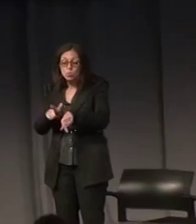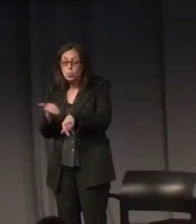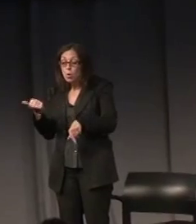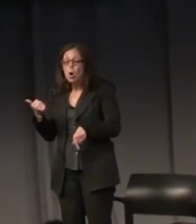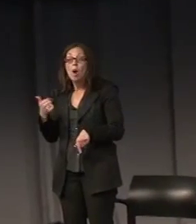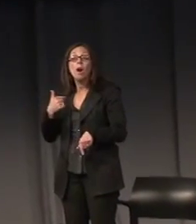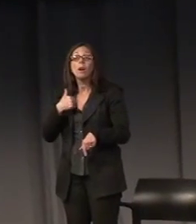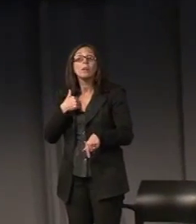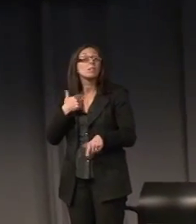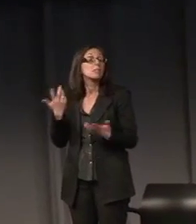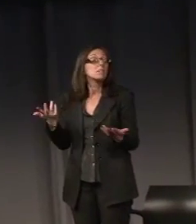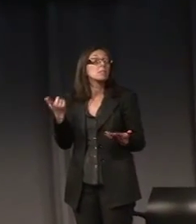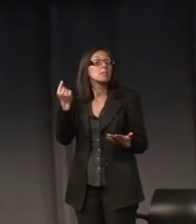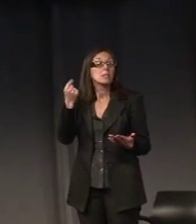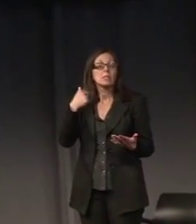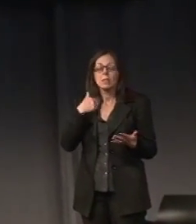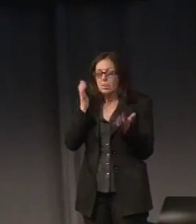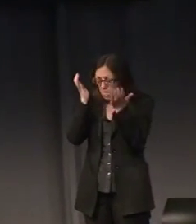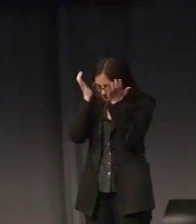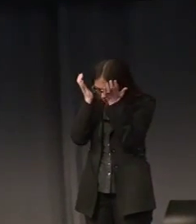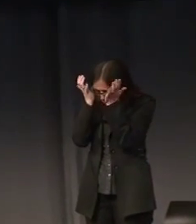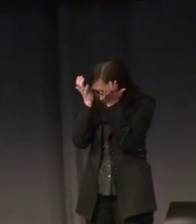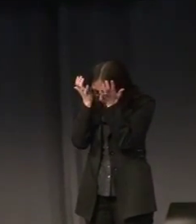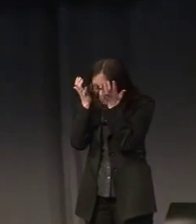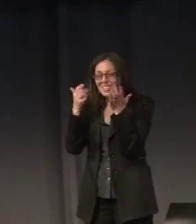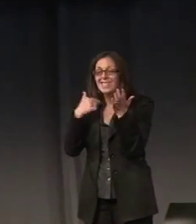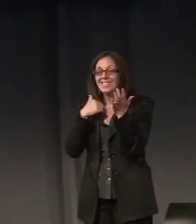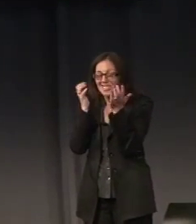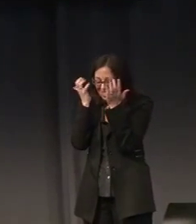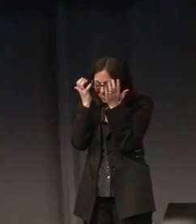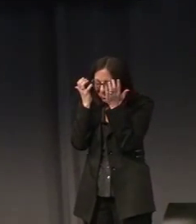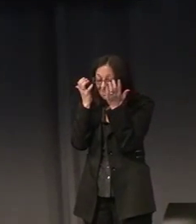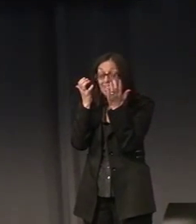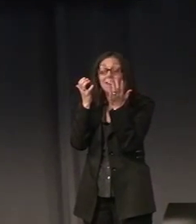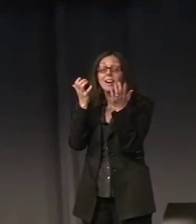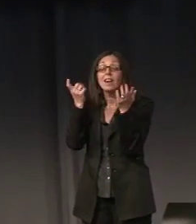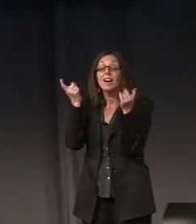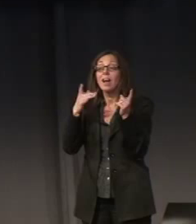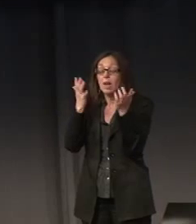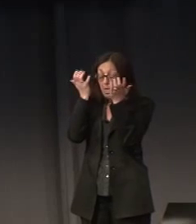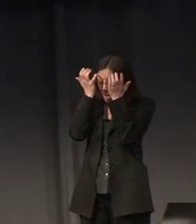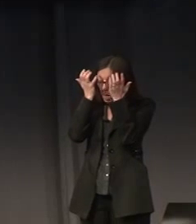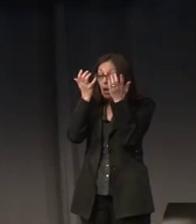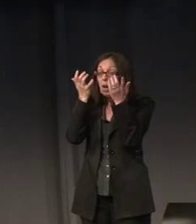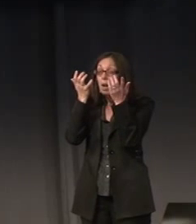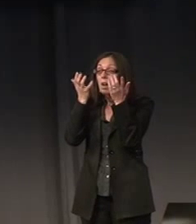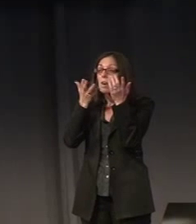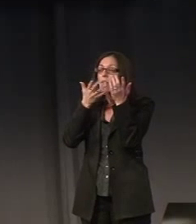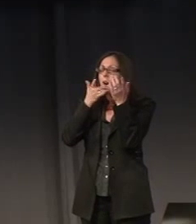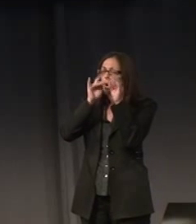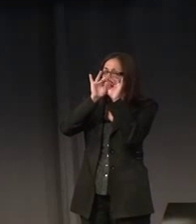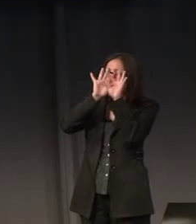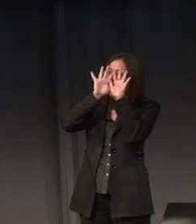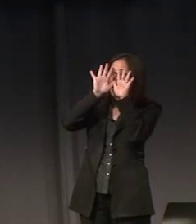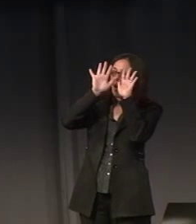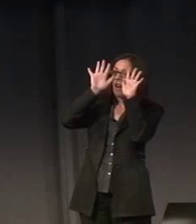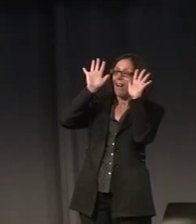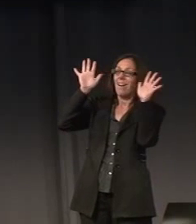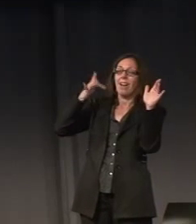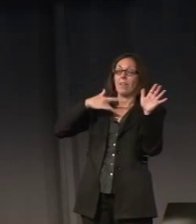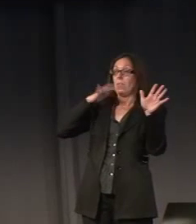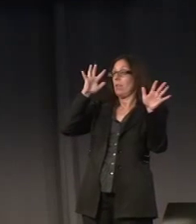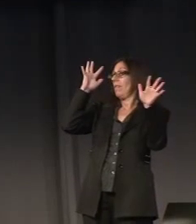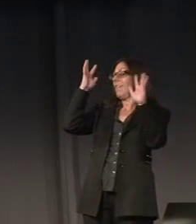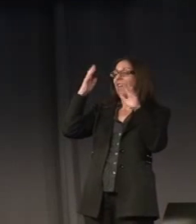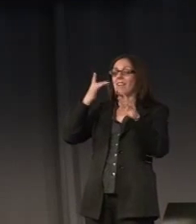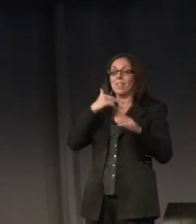my palms against my closed eyelids. A psychedelic thrill and burst of cardinal, celadon, and ochre